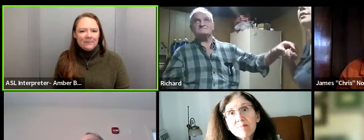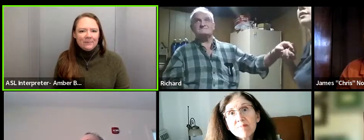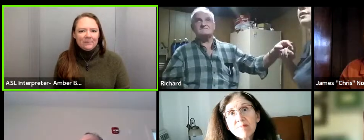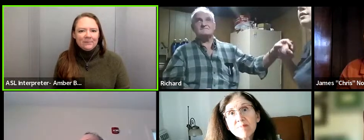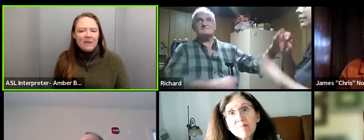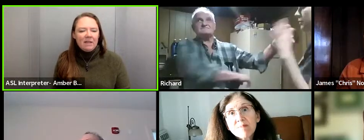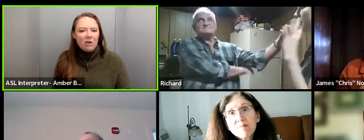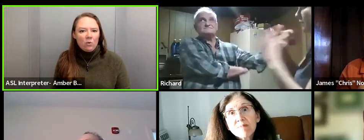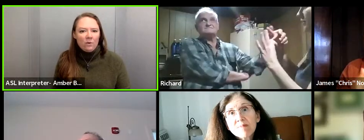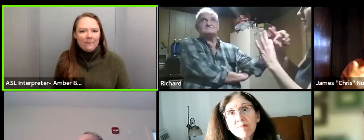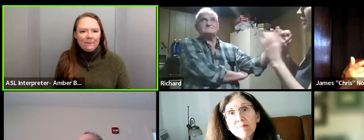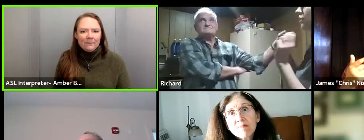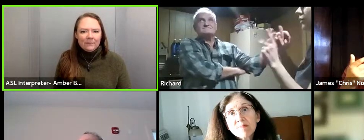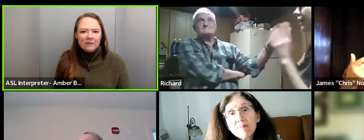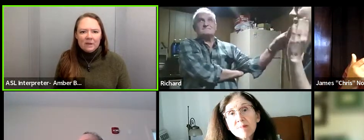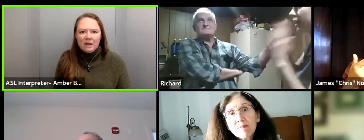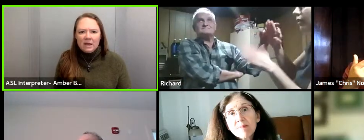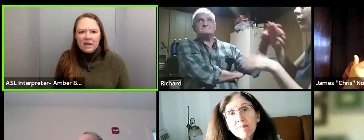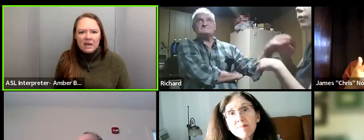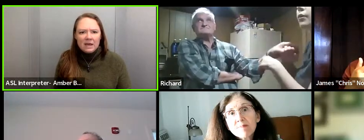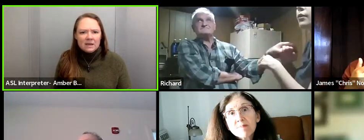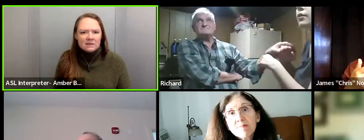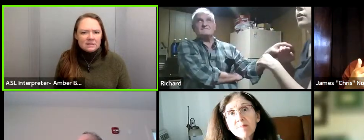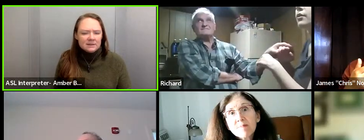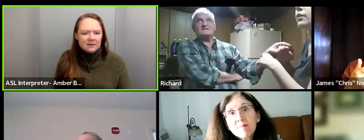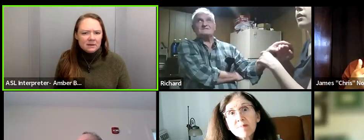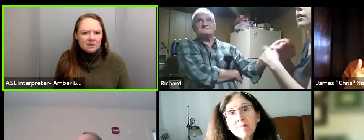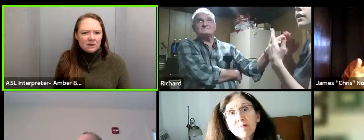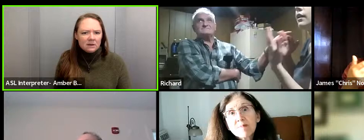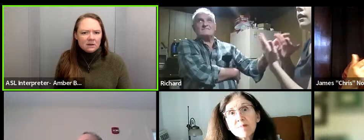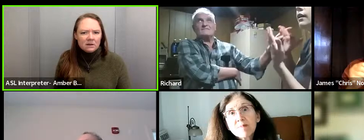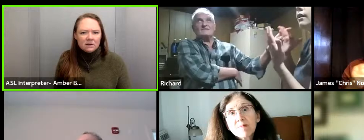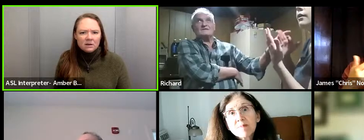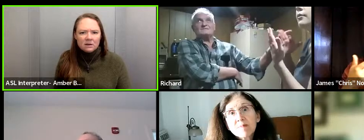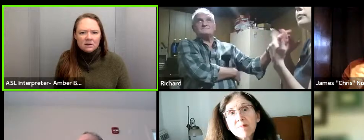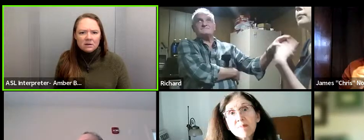Great. Hello. And